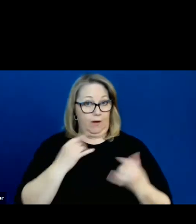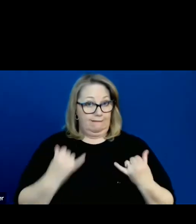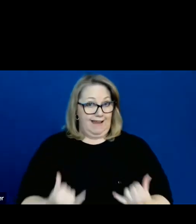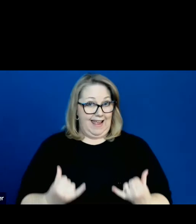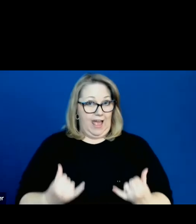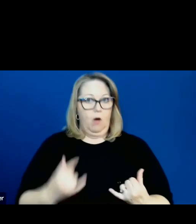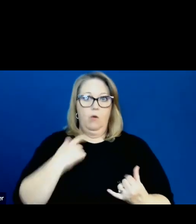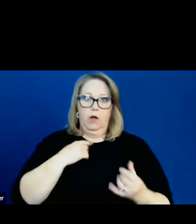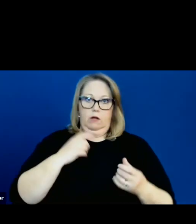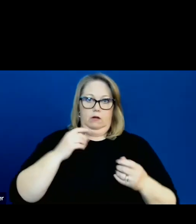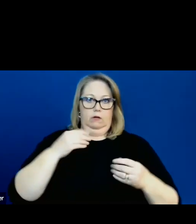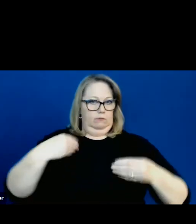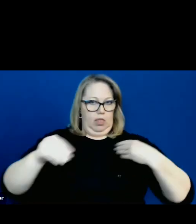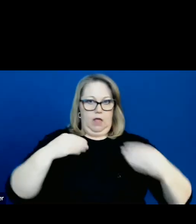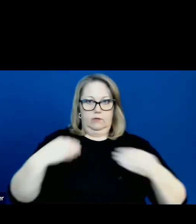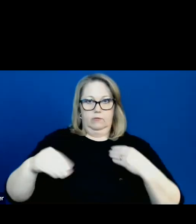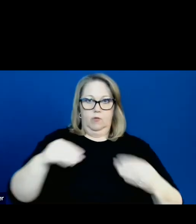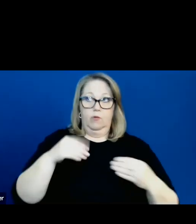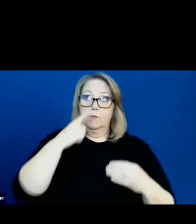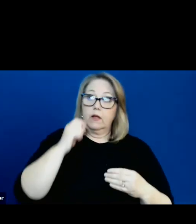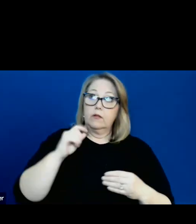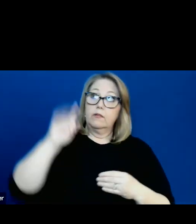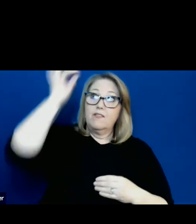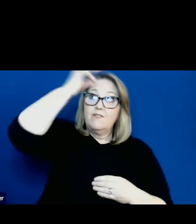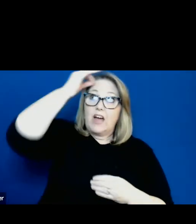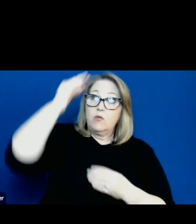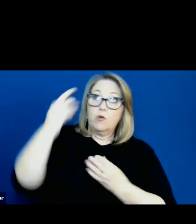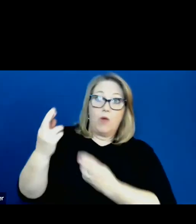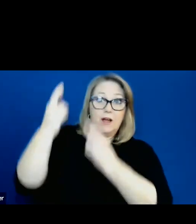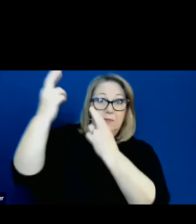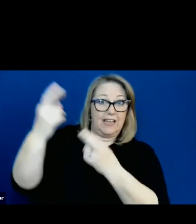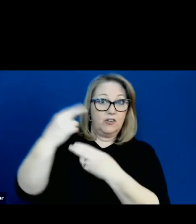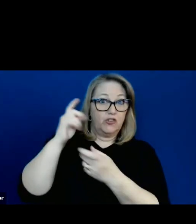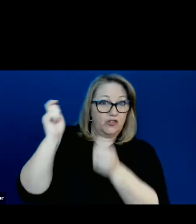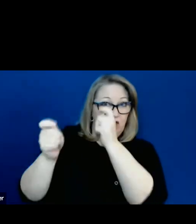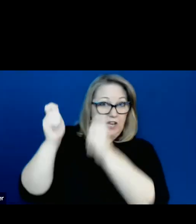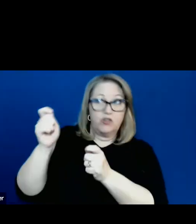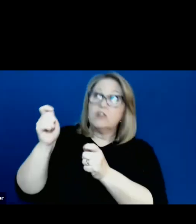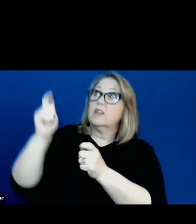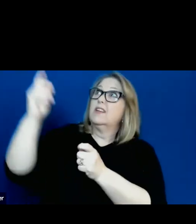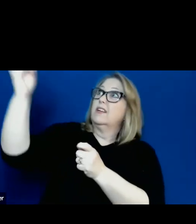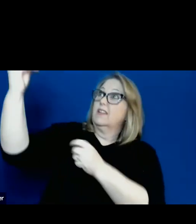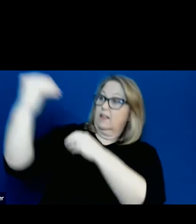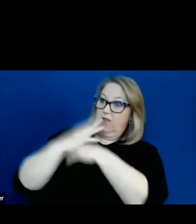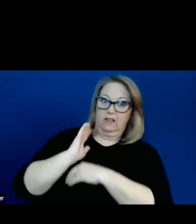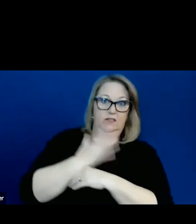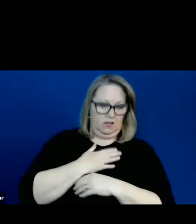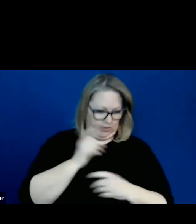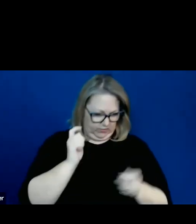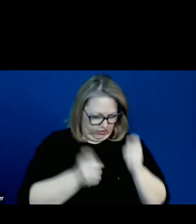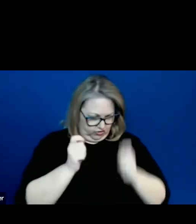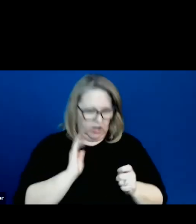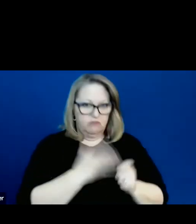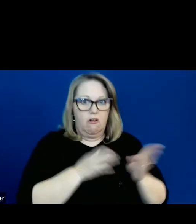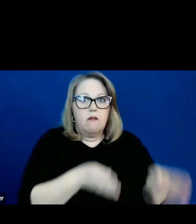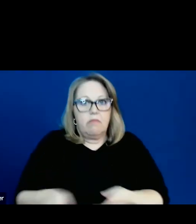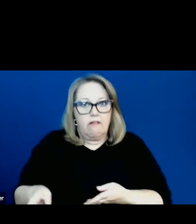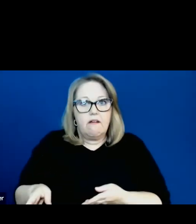so we can adjust to new federal recommendations, local considerations, vaccine supply updates, and much more.